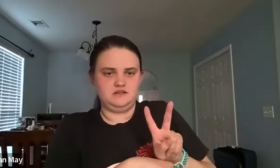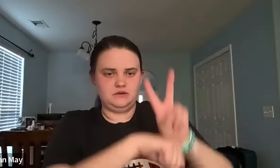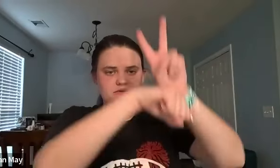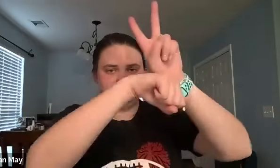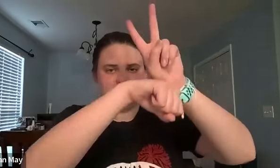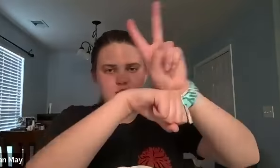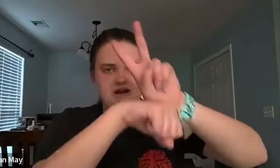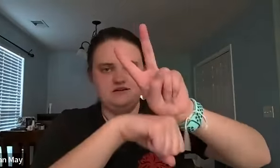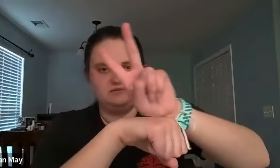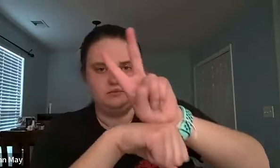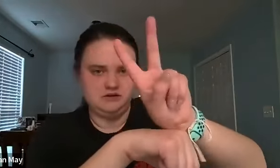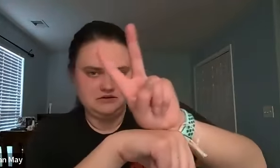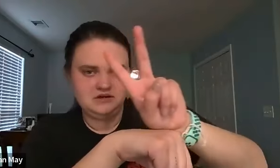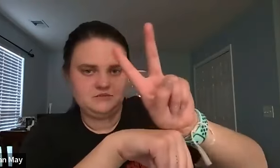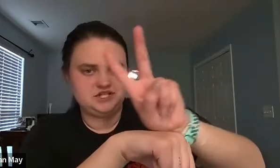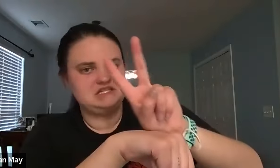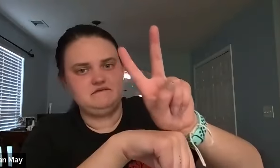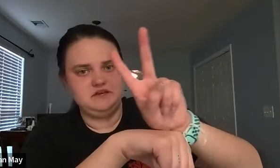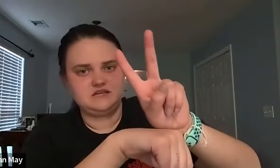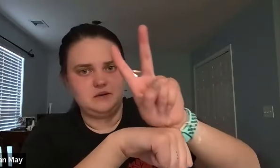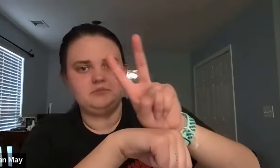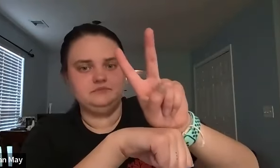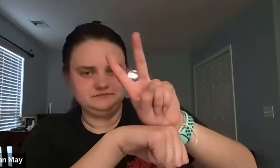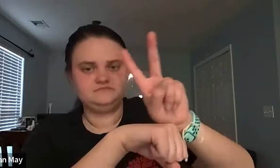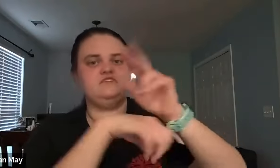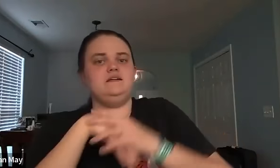lower, but since I'm up higher, it's weird. But it's just that V on top, vanilla.